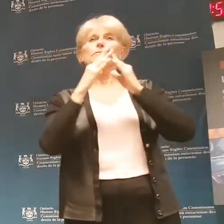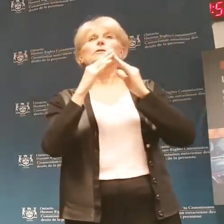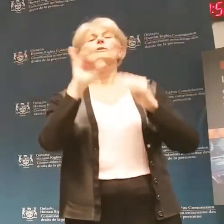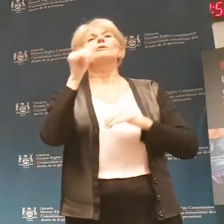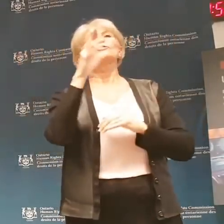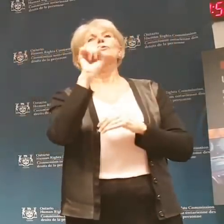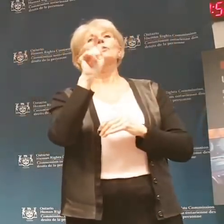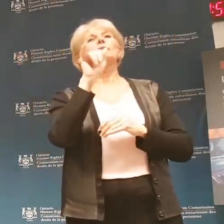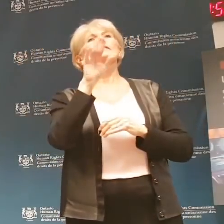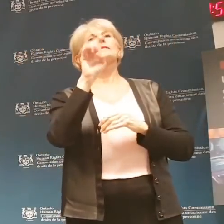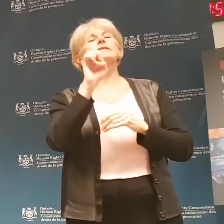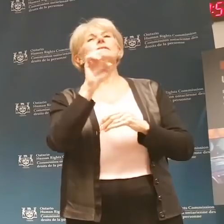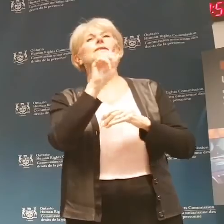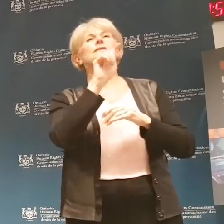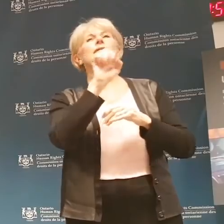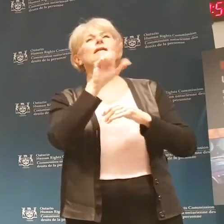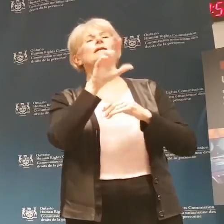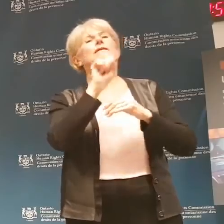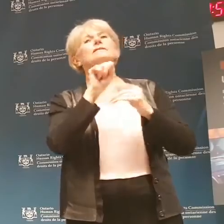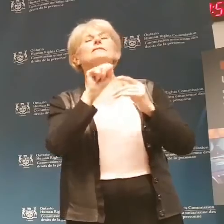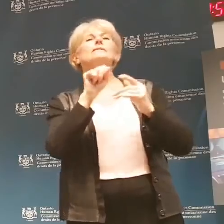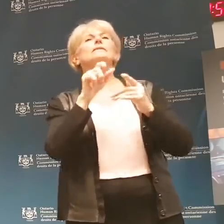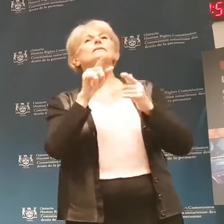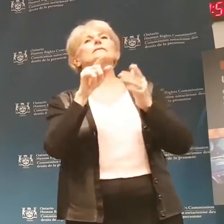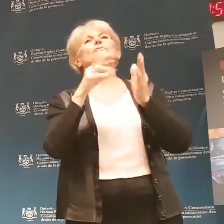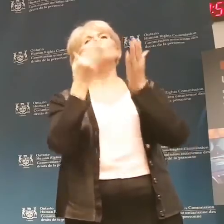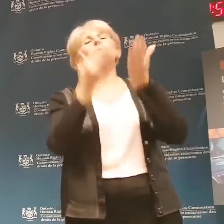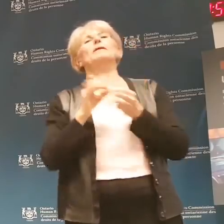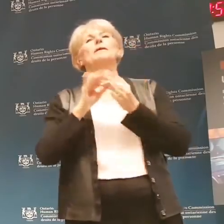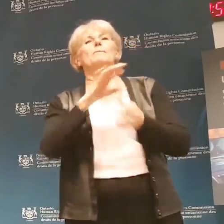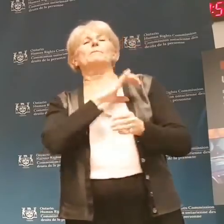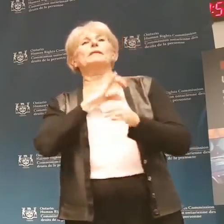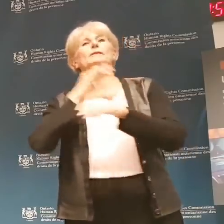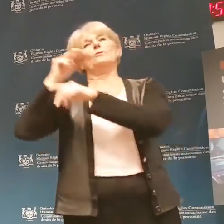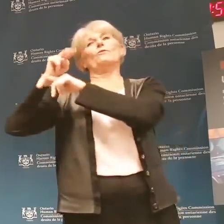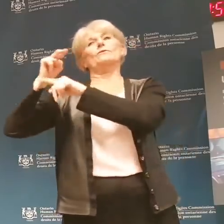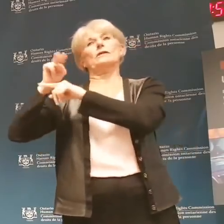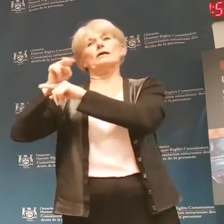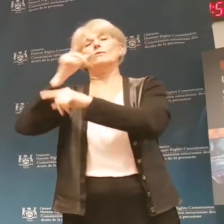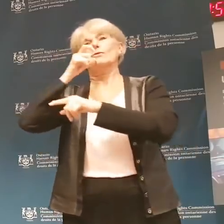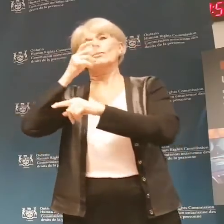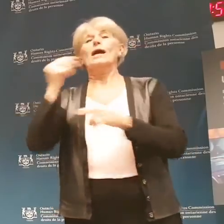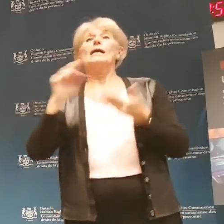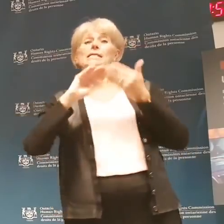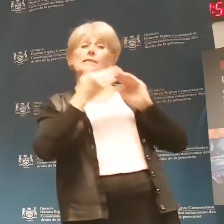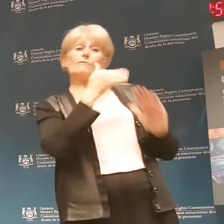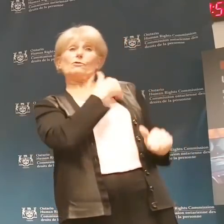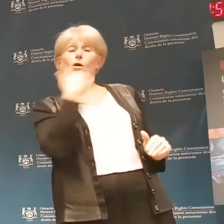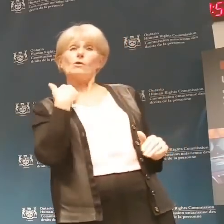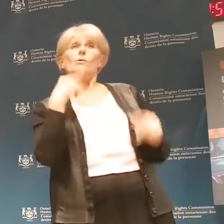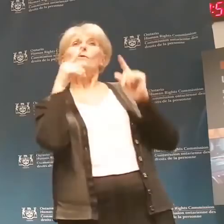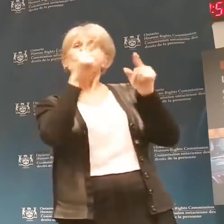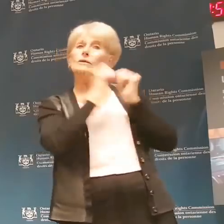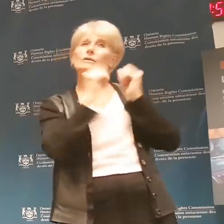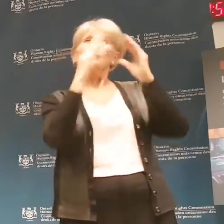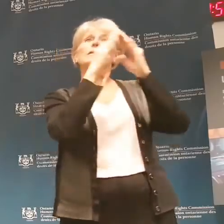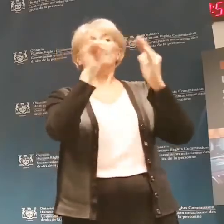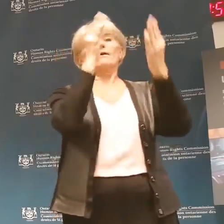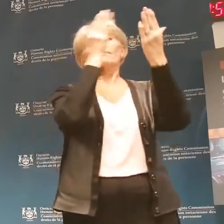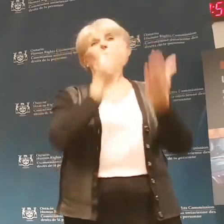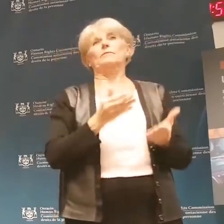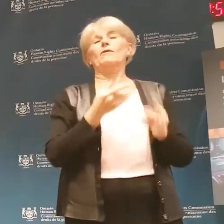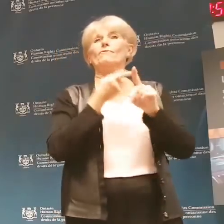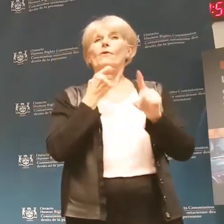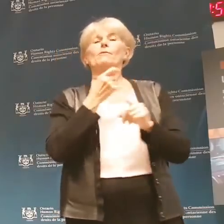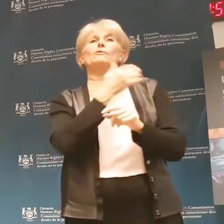Justice Tulloch's recommendations on police oversight, and finally on the City of Toronto to implement the recommendations